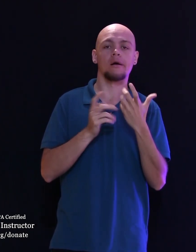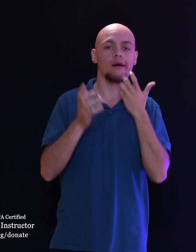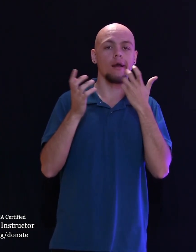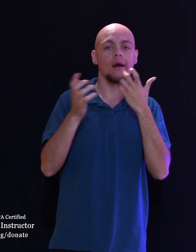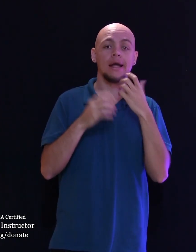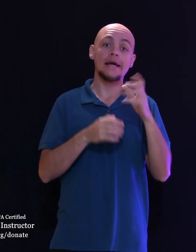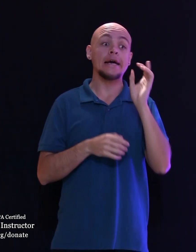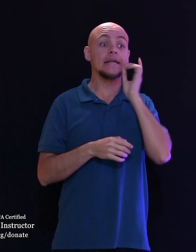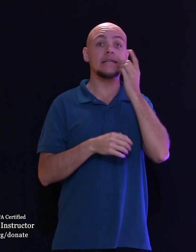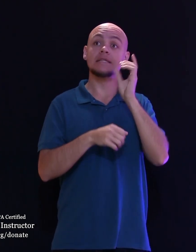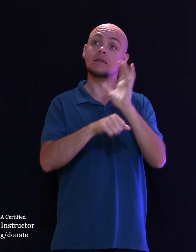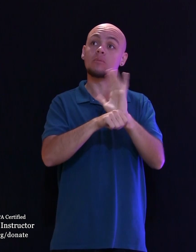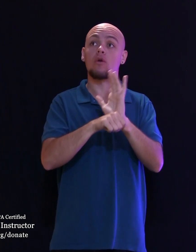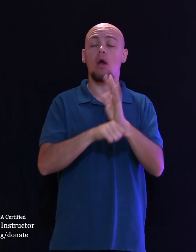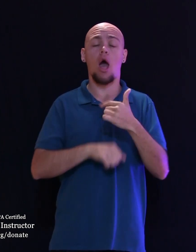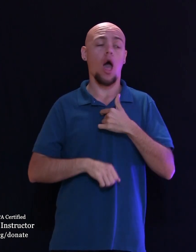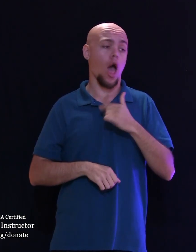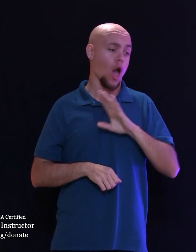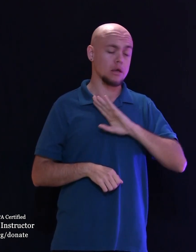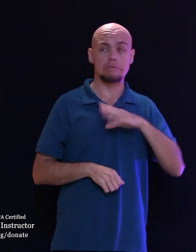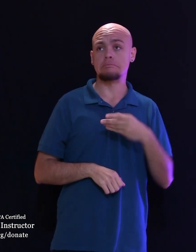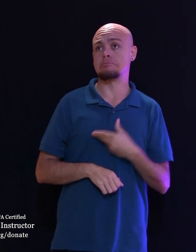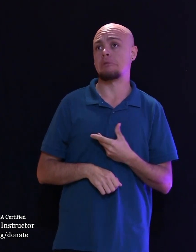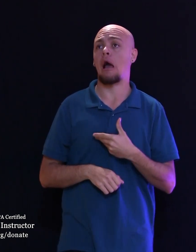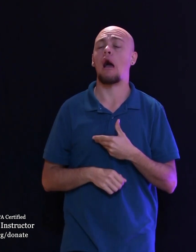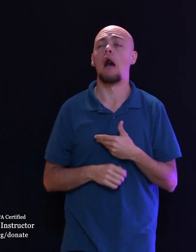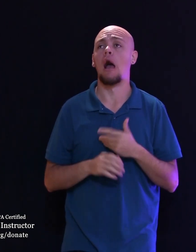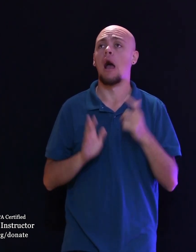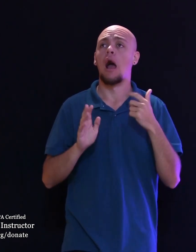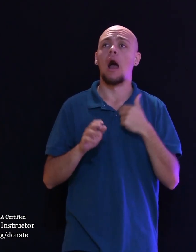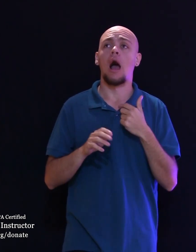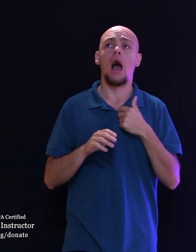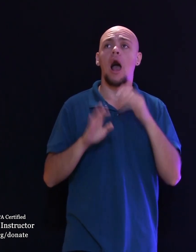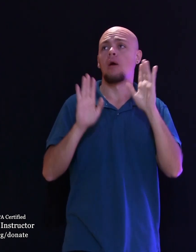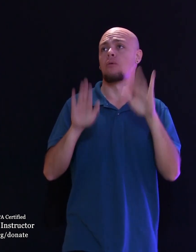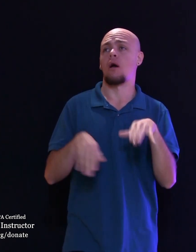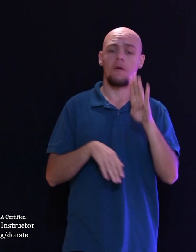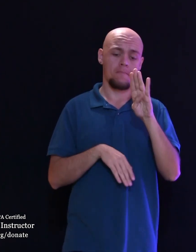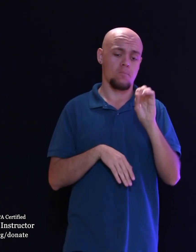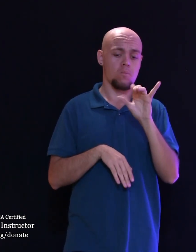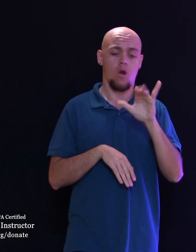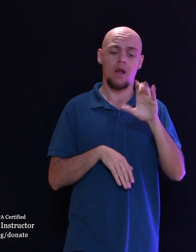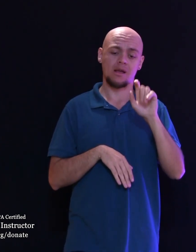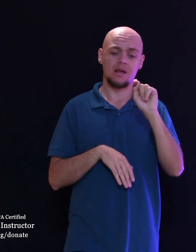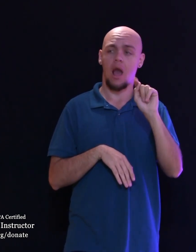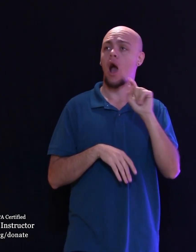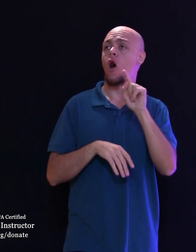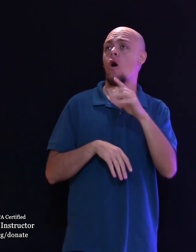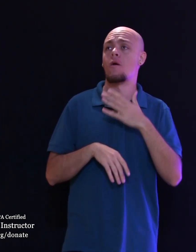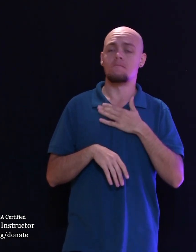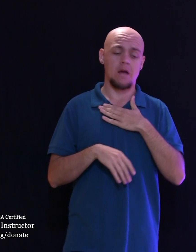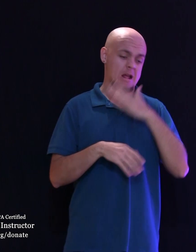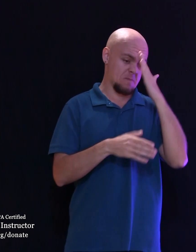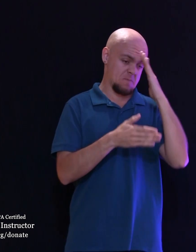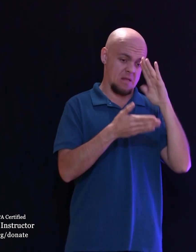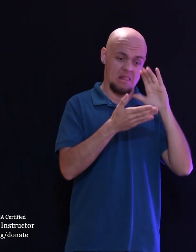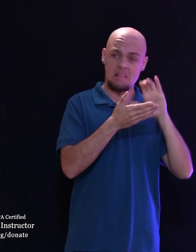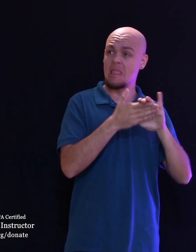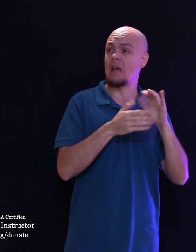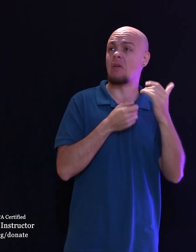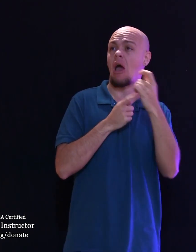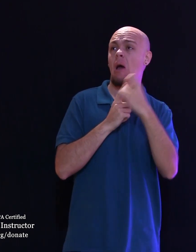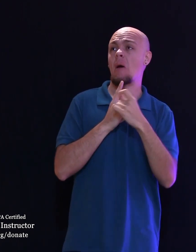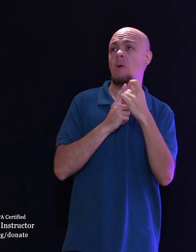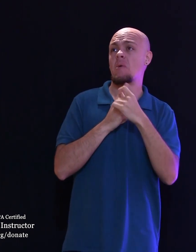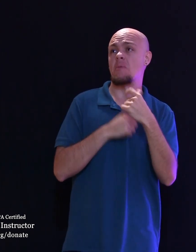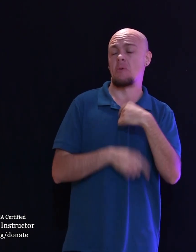Some Disney movie has upset somebody, and so they decide they're going to boycott Disney because their religious beliefs are being persecuted.